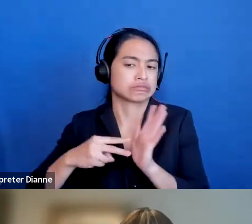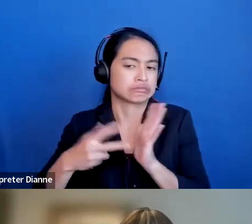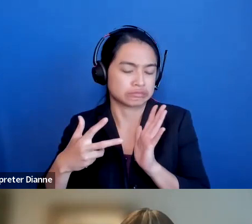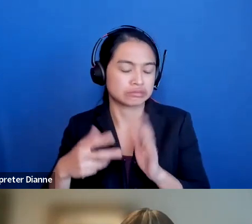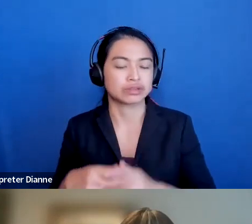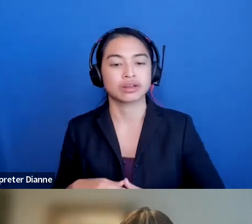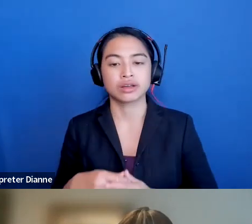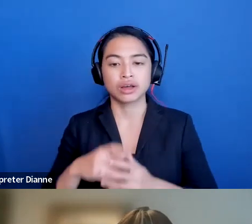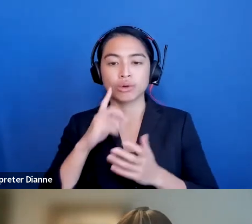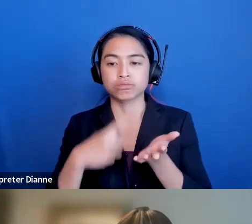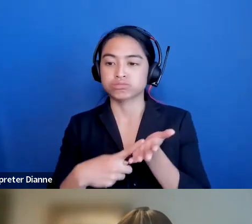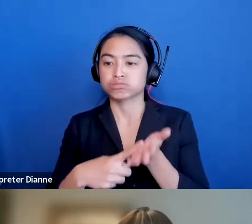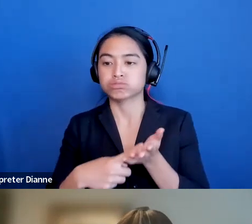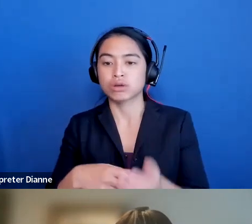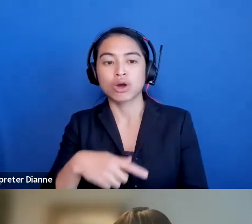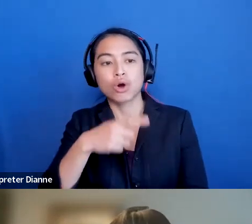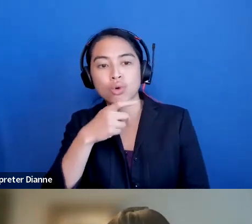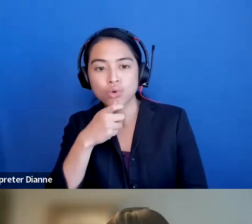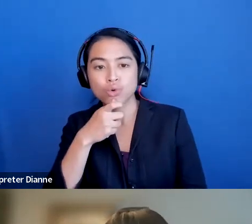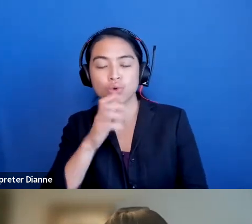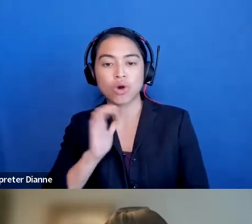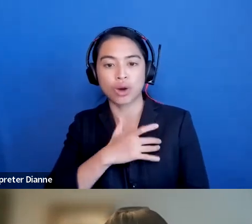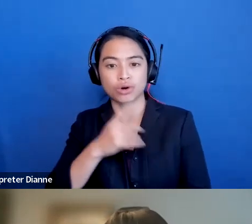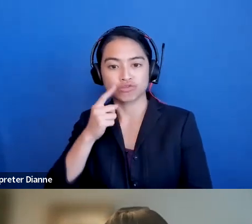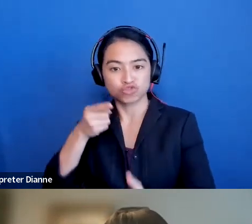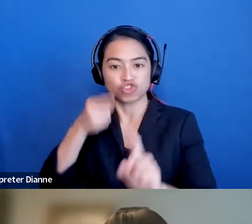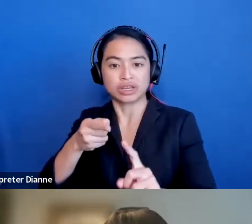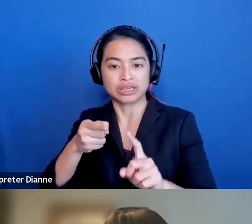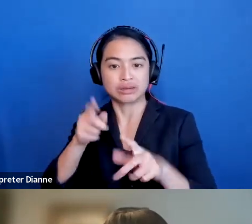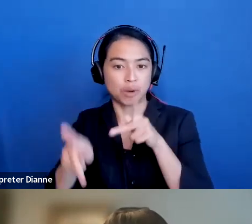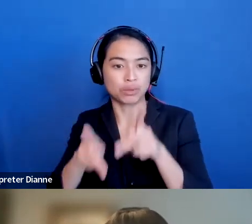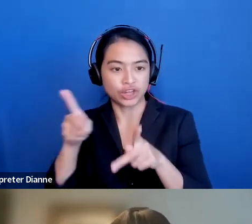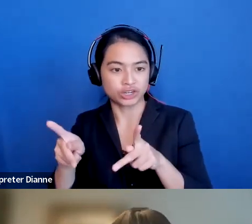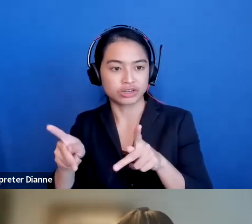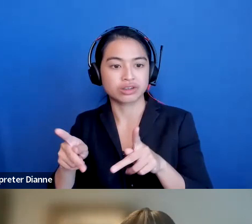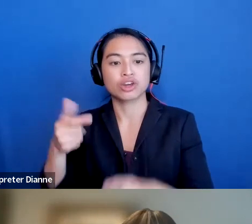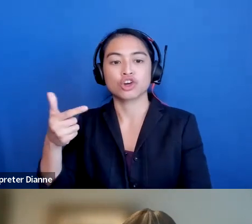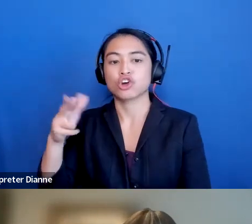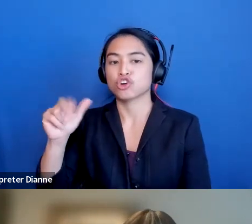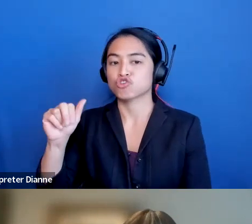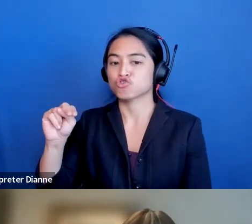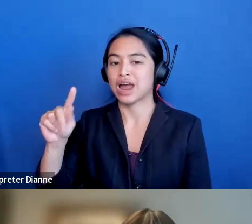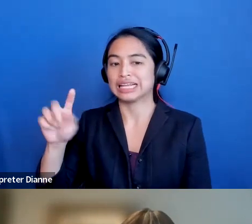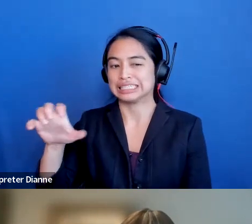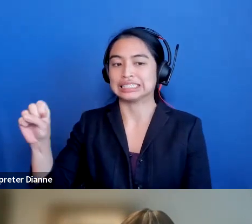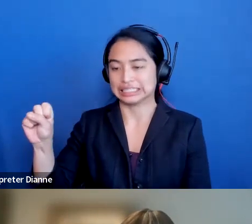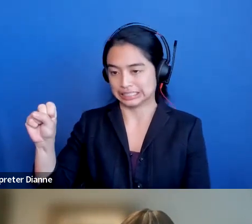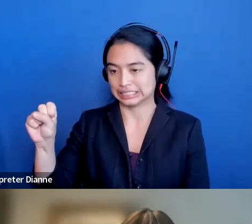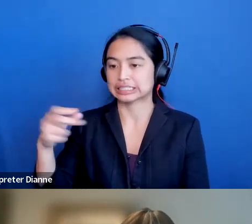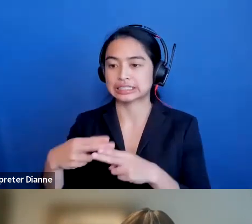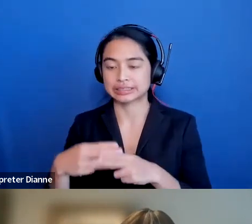talk about who our target population is, which are grantees. And then I'm going to